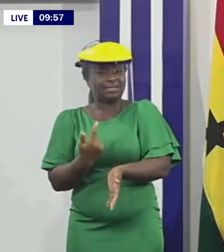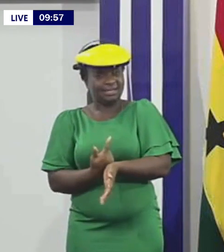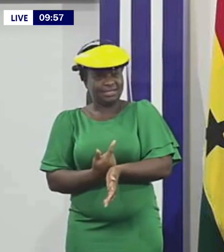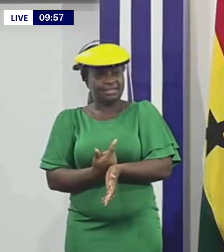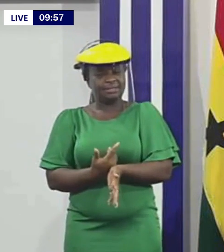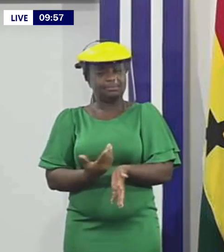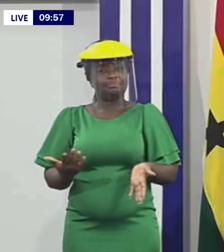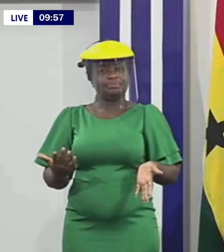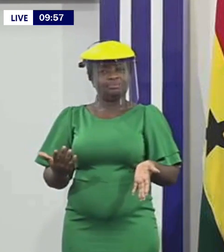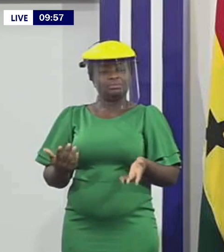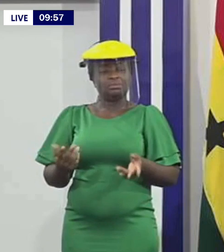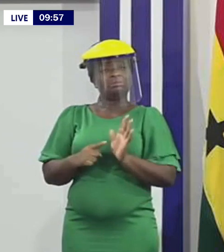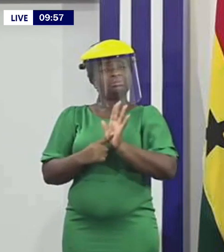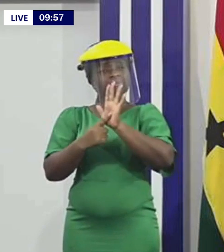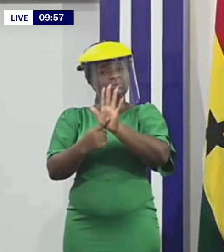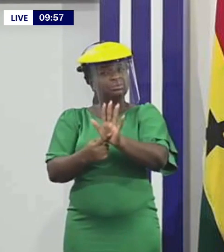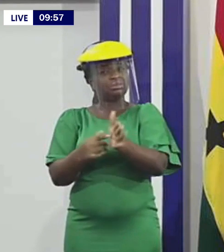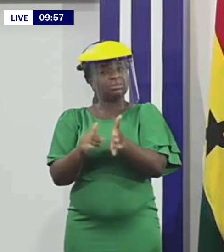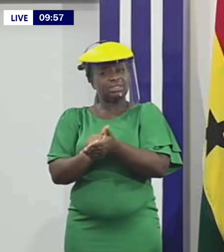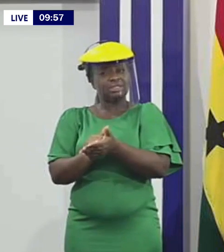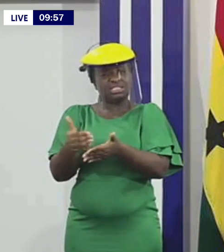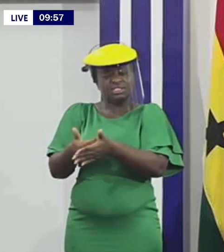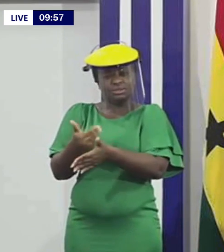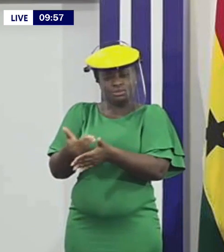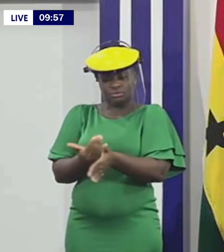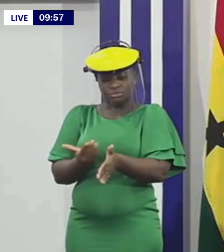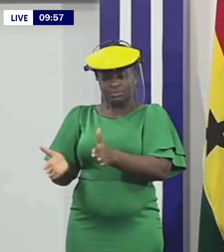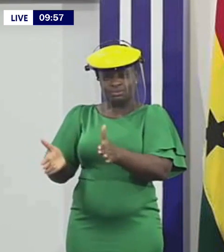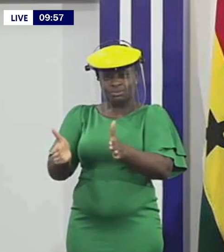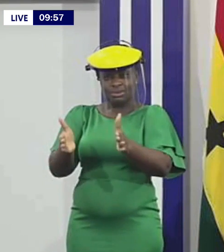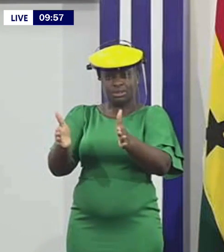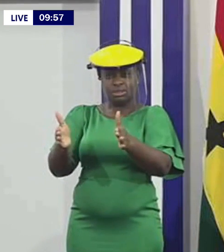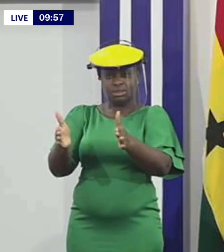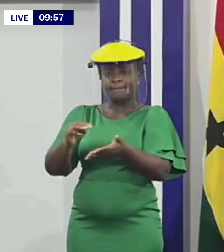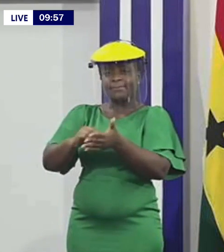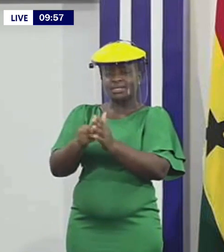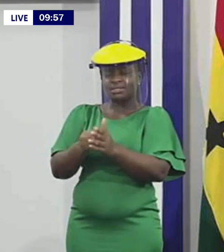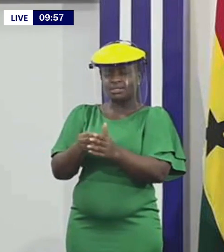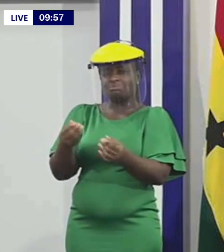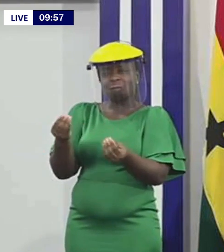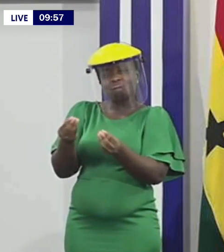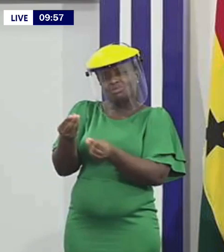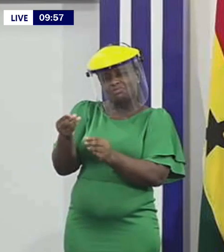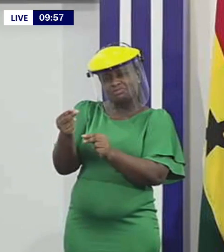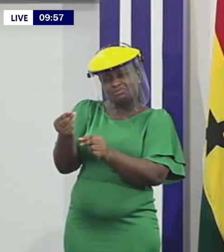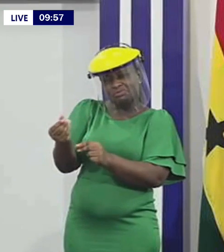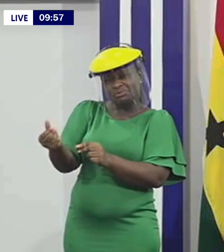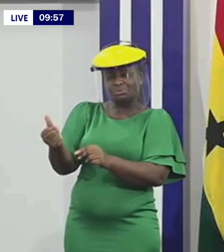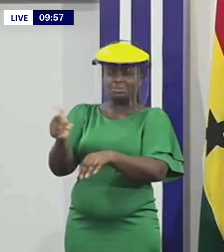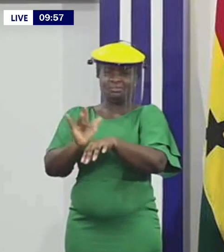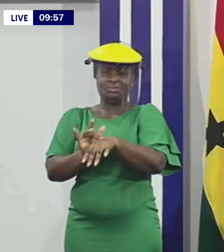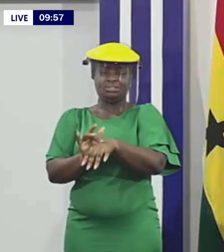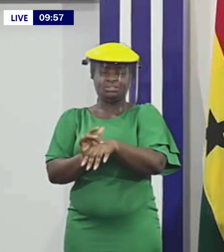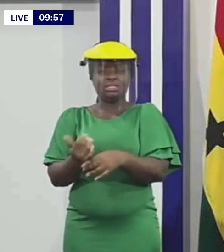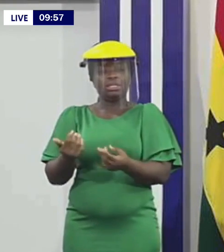scores shows the new trend of showing much fewer cases. The